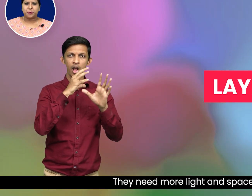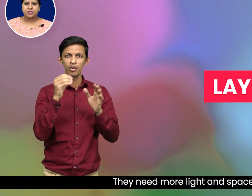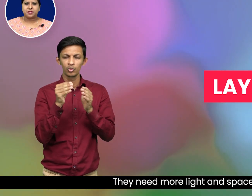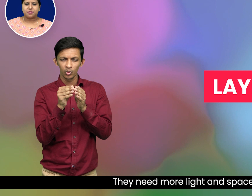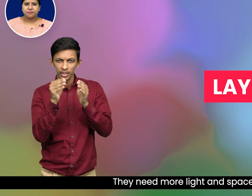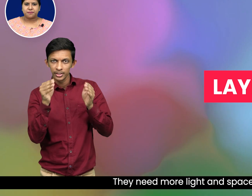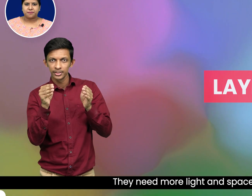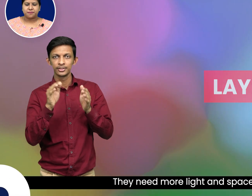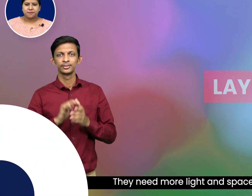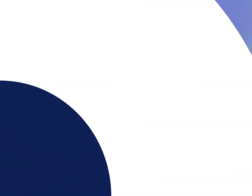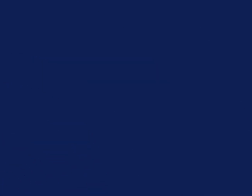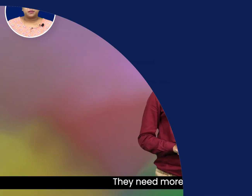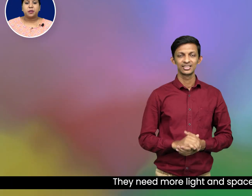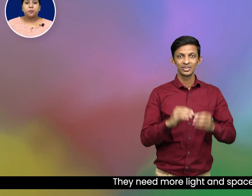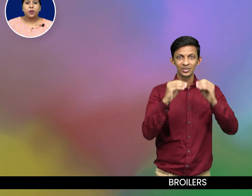and space.